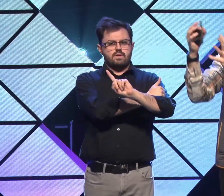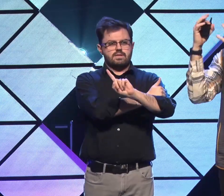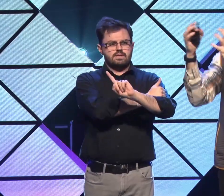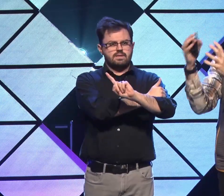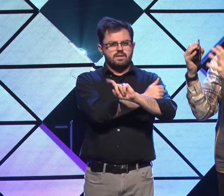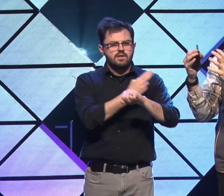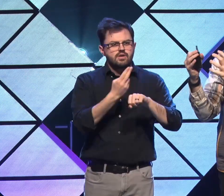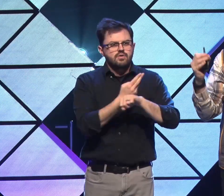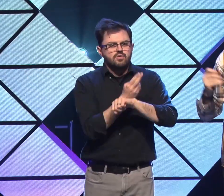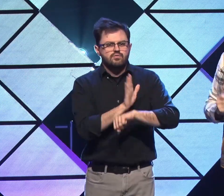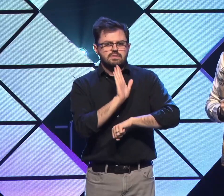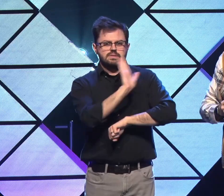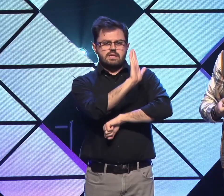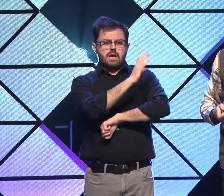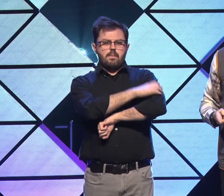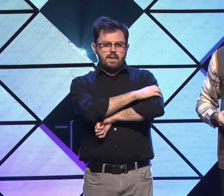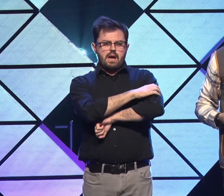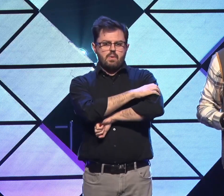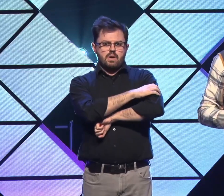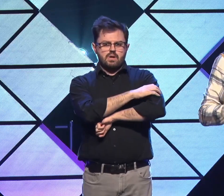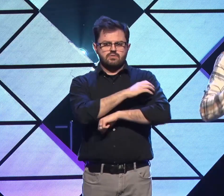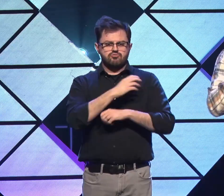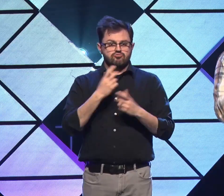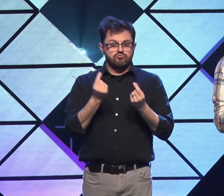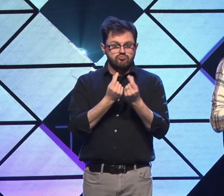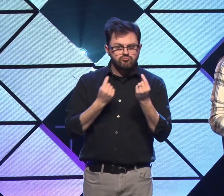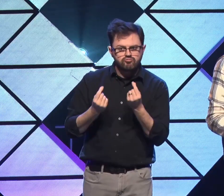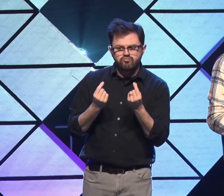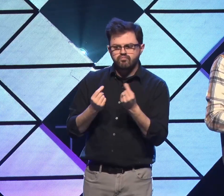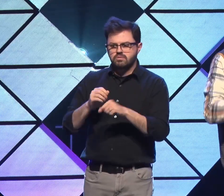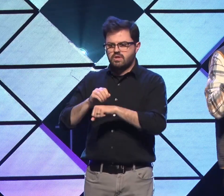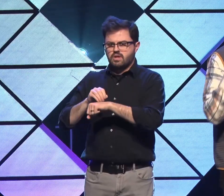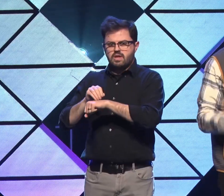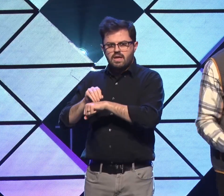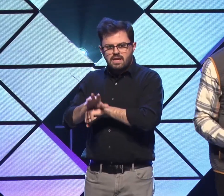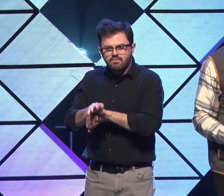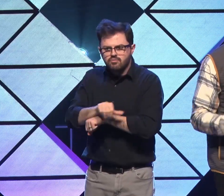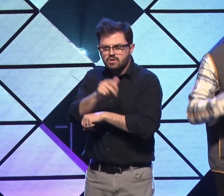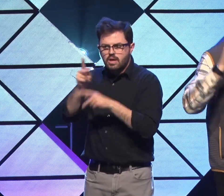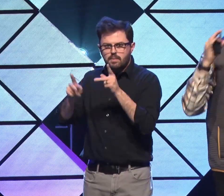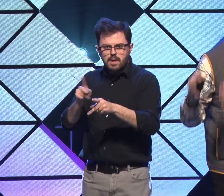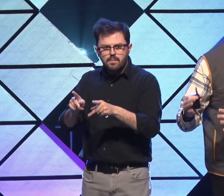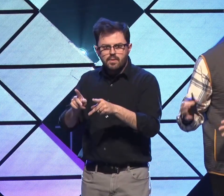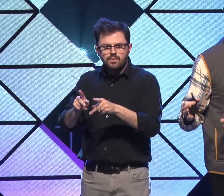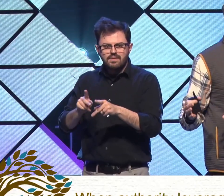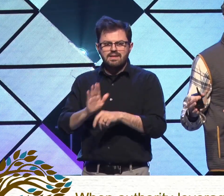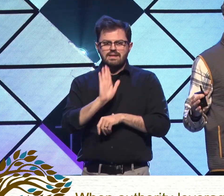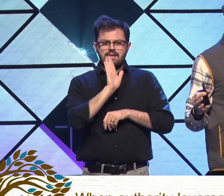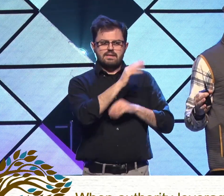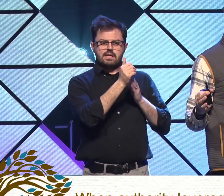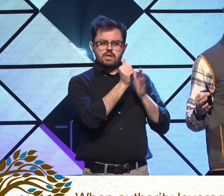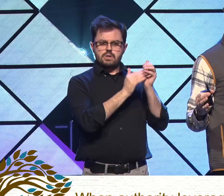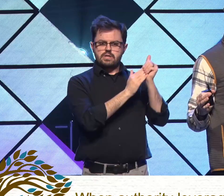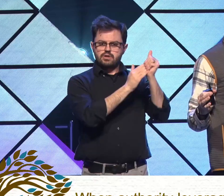the idea of power to influence, leadership becomes oppression.